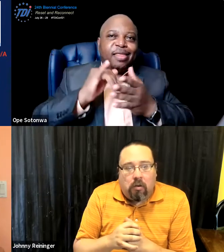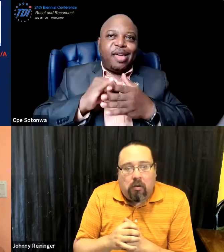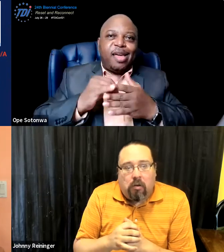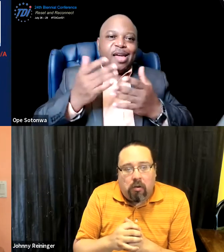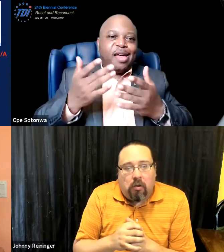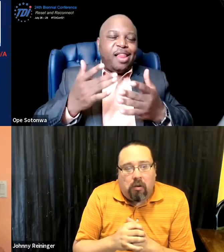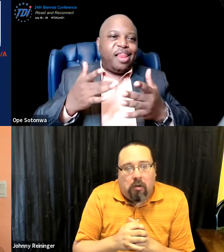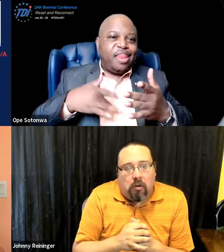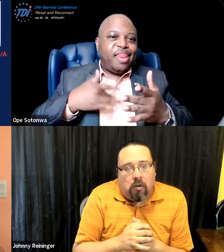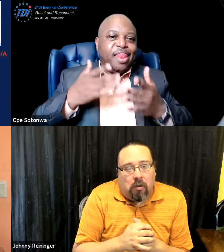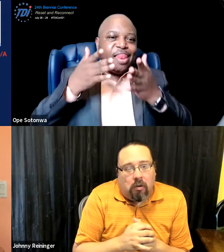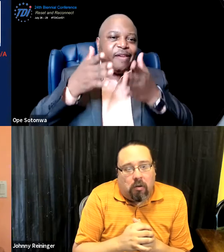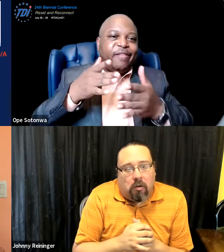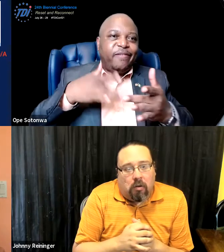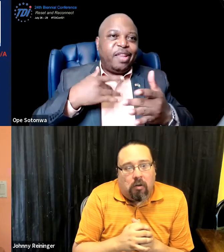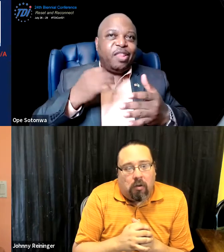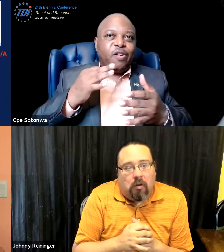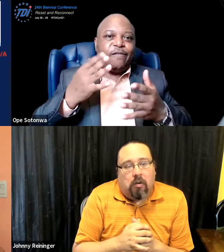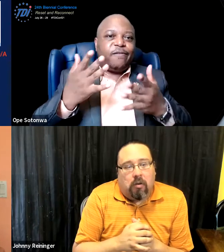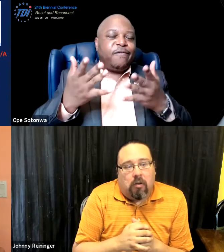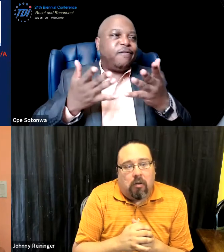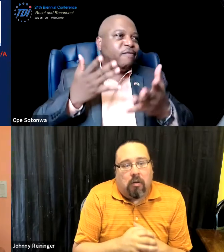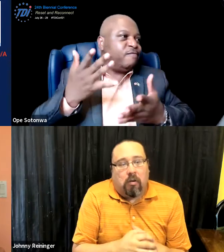that opportunity gets taken by the white